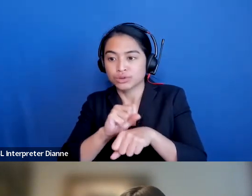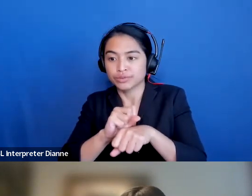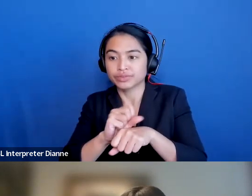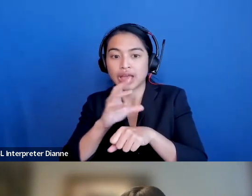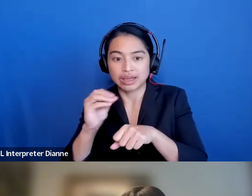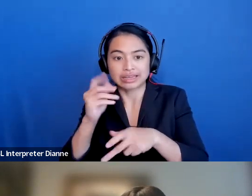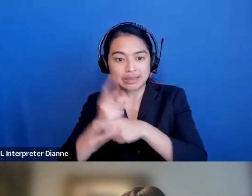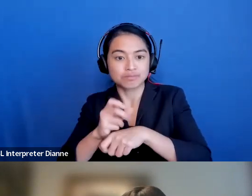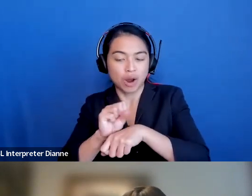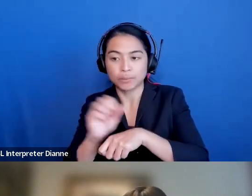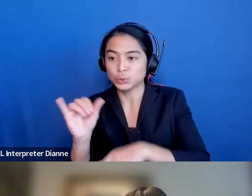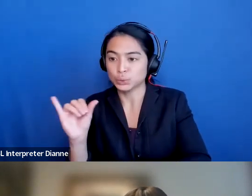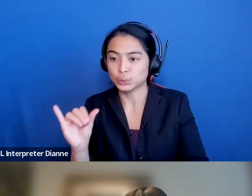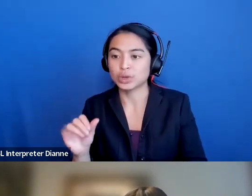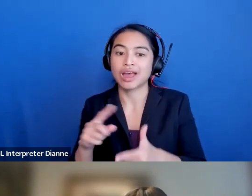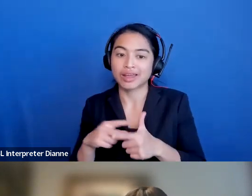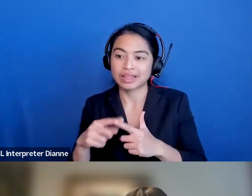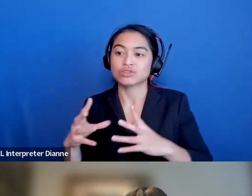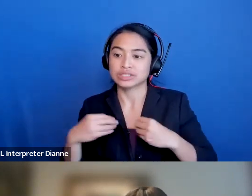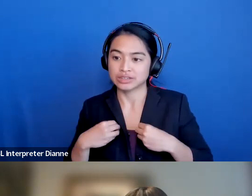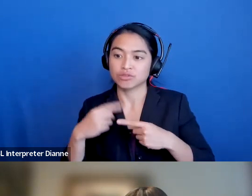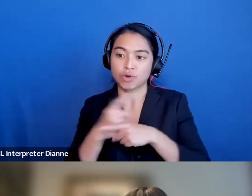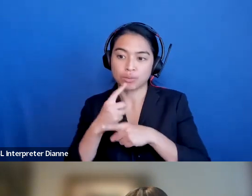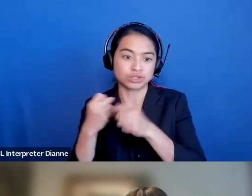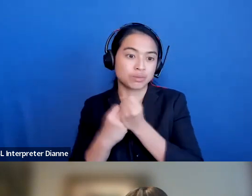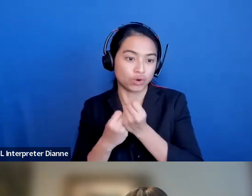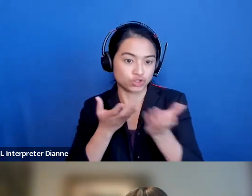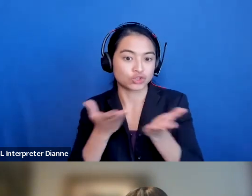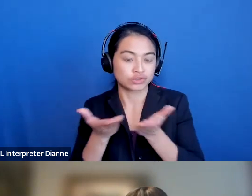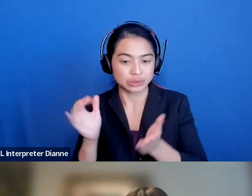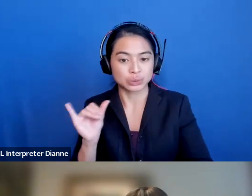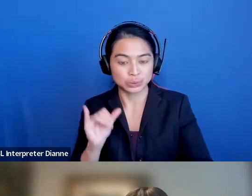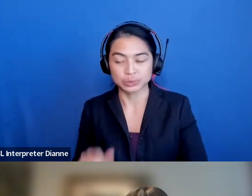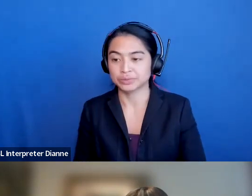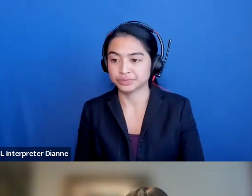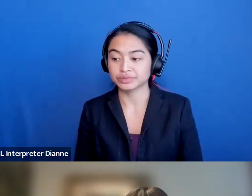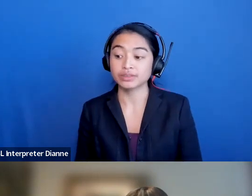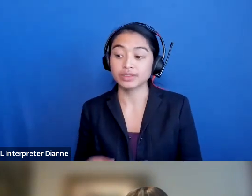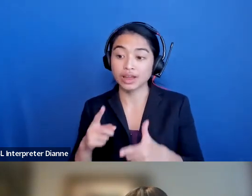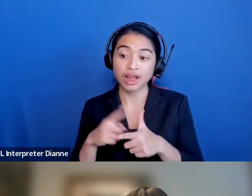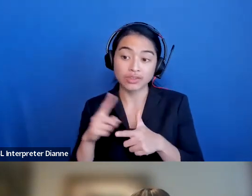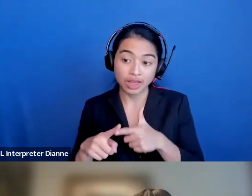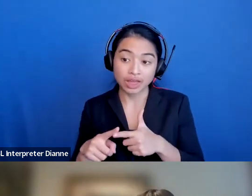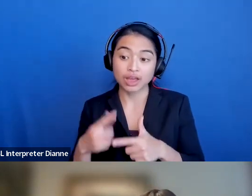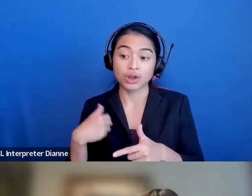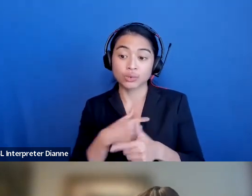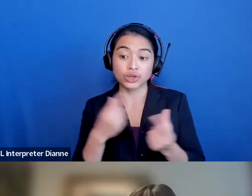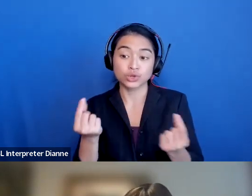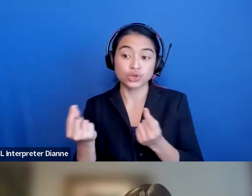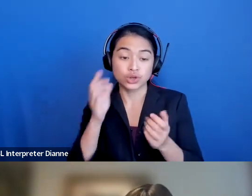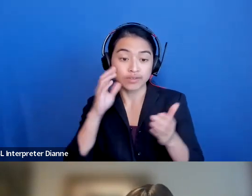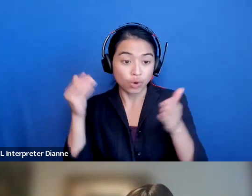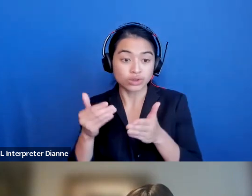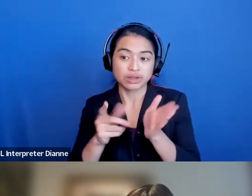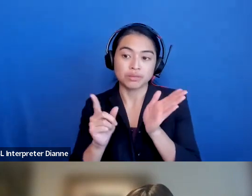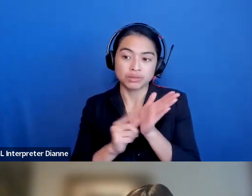keep their job as well while receiving the proper support services. And then what we do is we focus on publishing